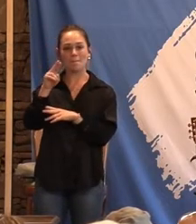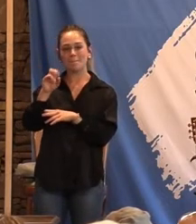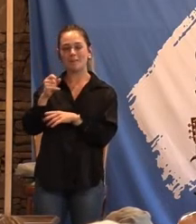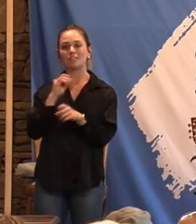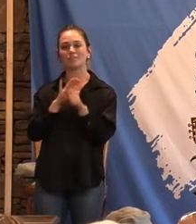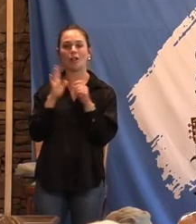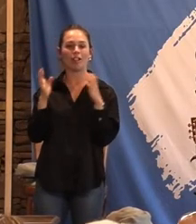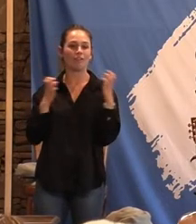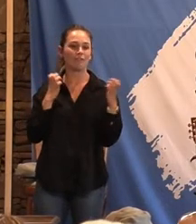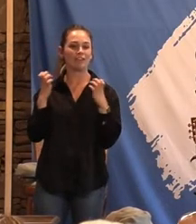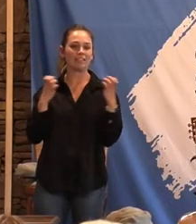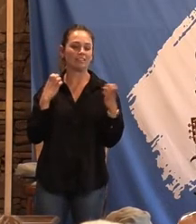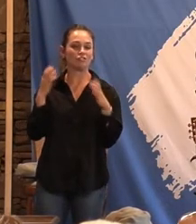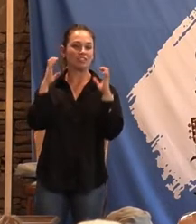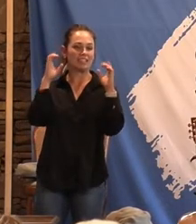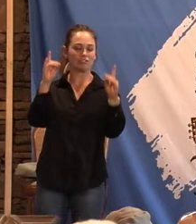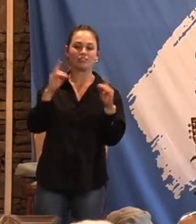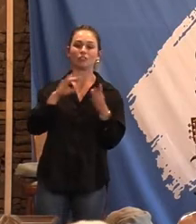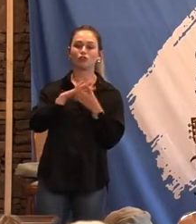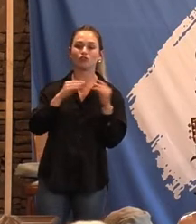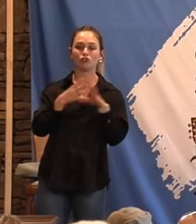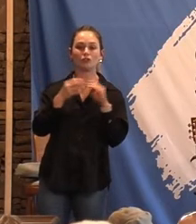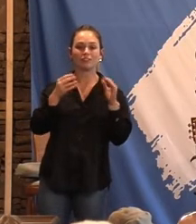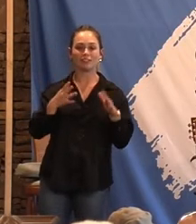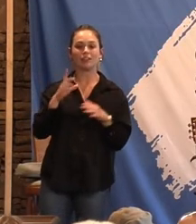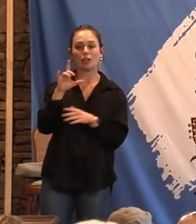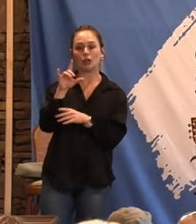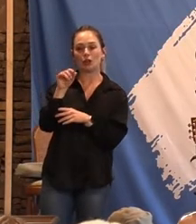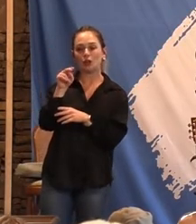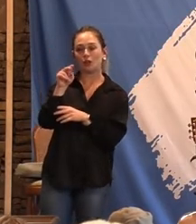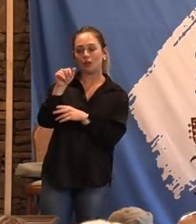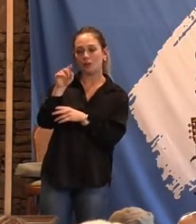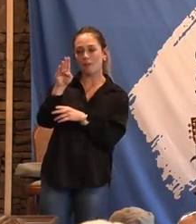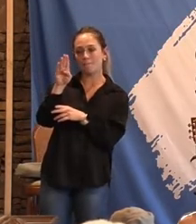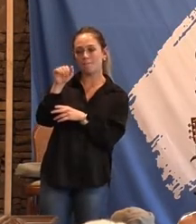energy, educator, storyteller, Lona Bartlett.